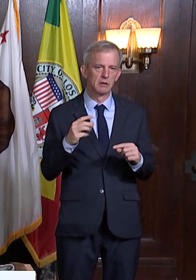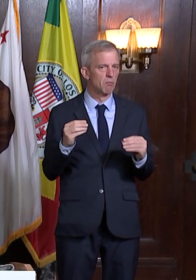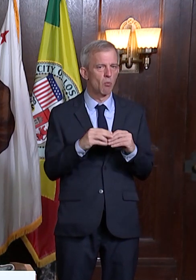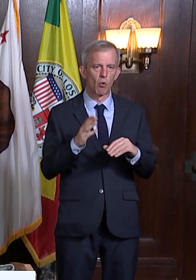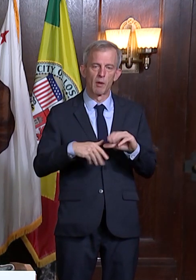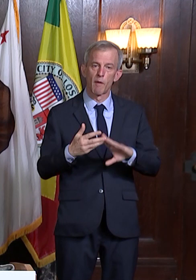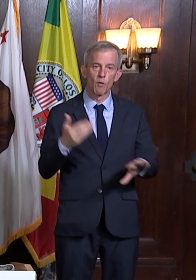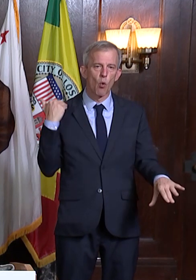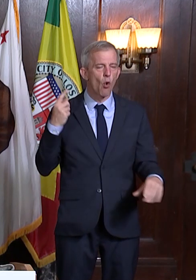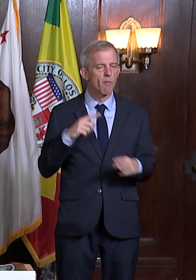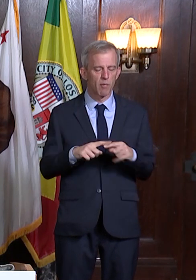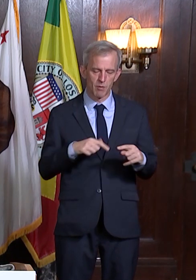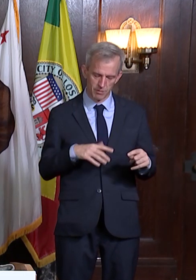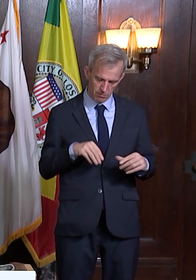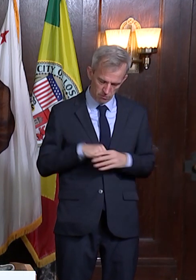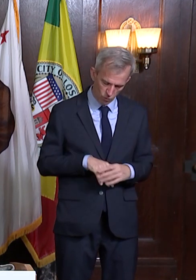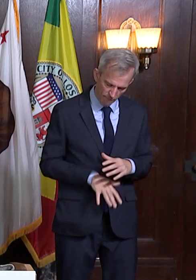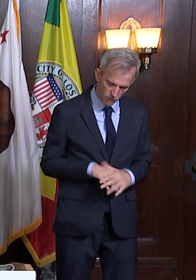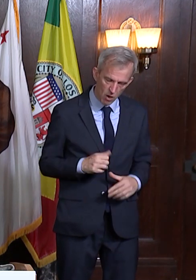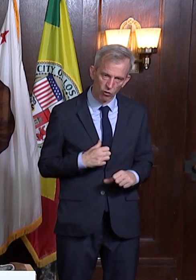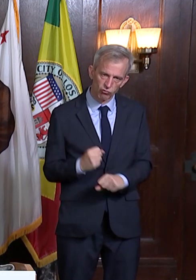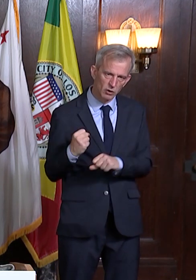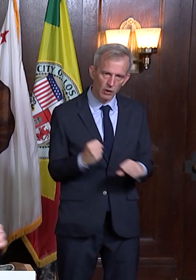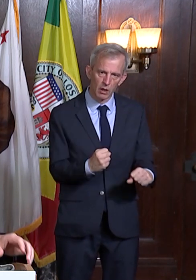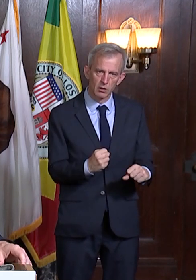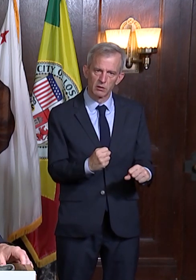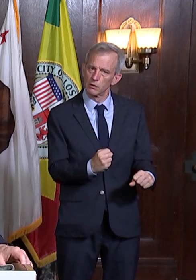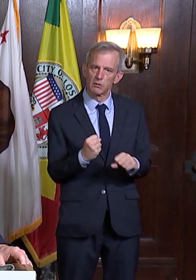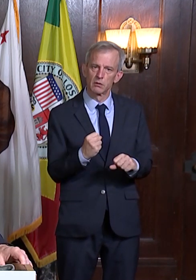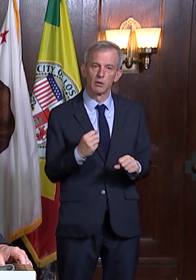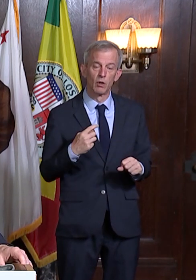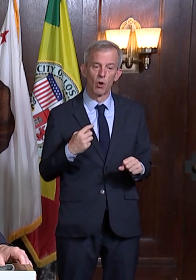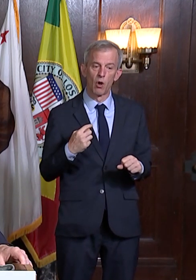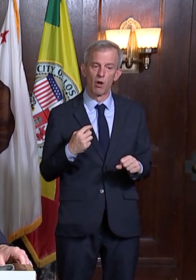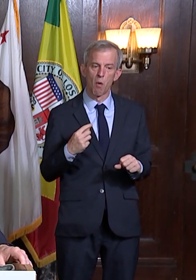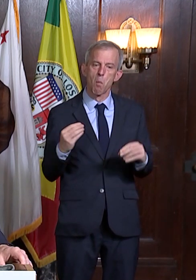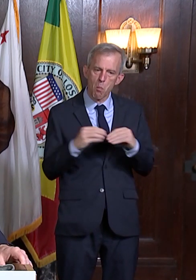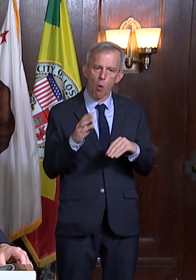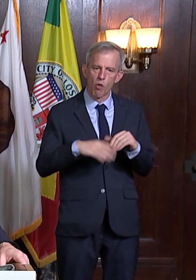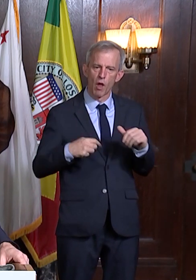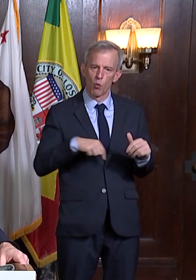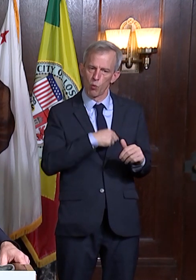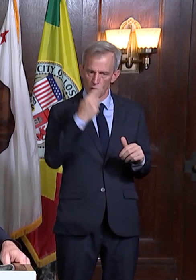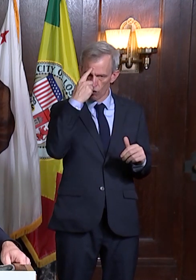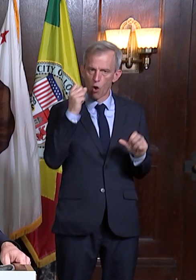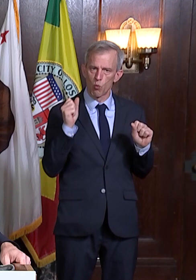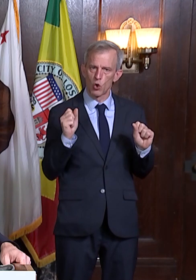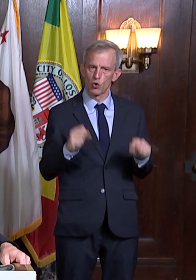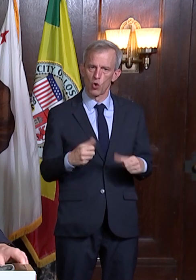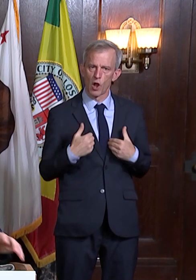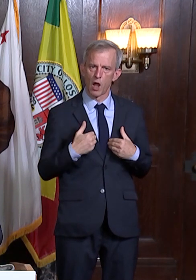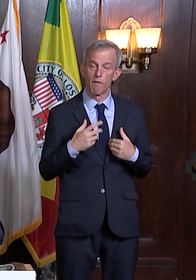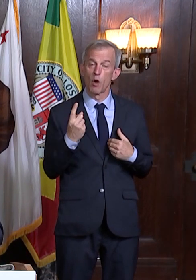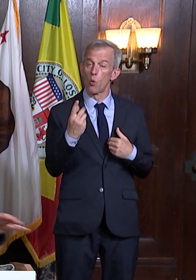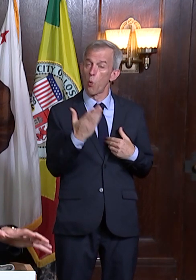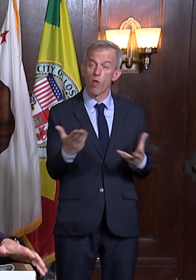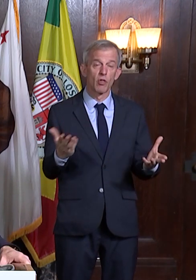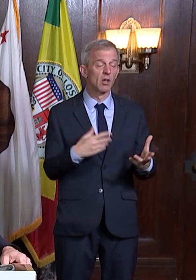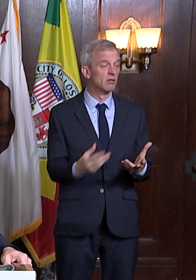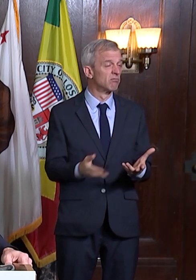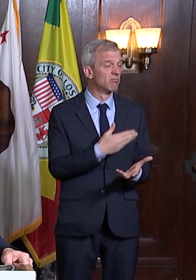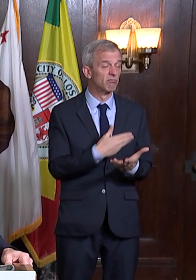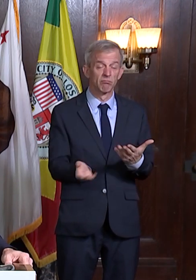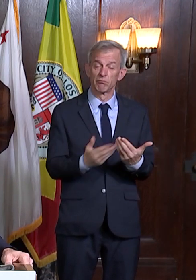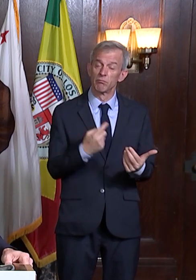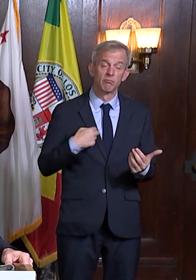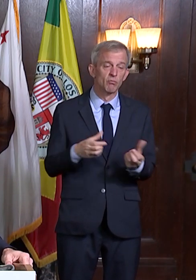more resilience and strength than we thought we could ever summon. And one thing that unites us all across any of the divisions